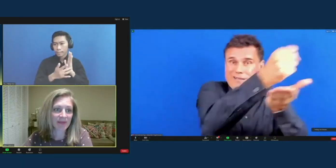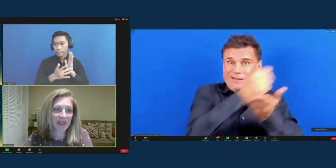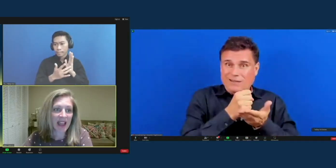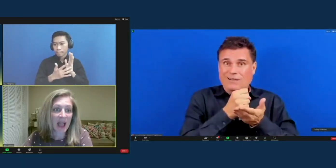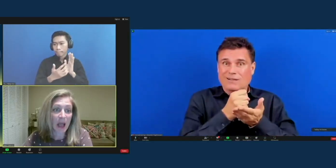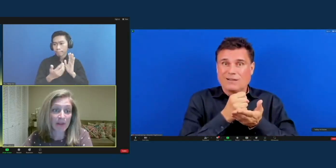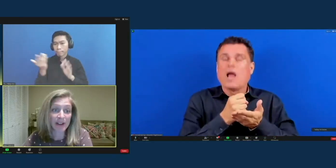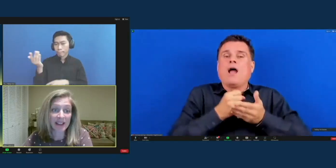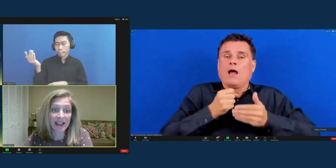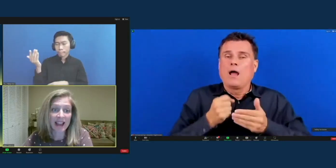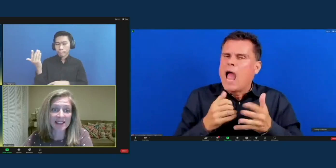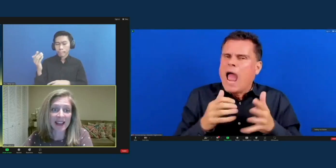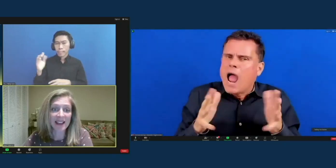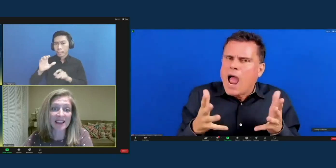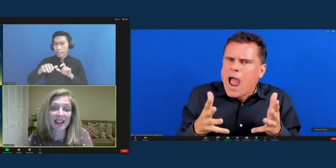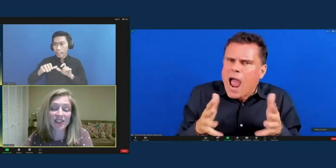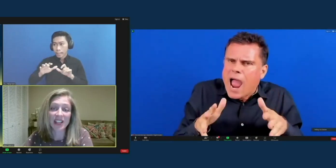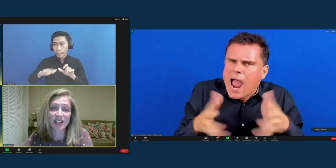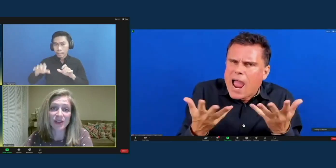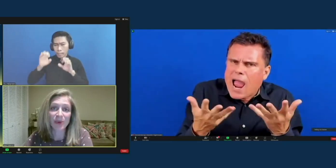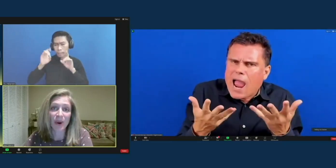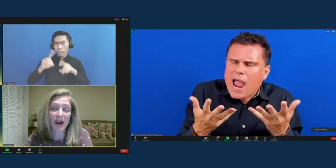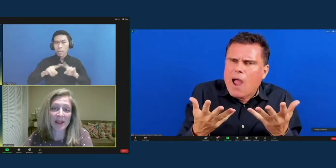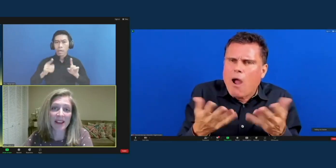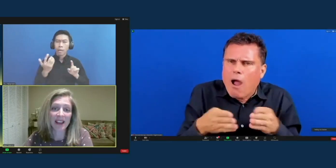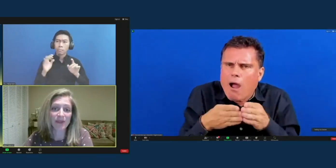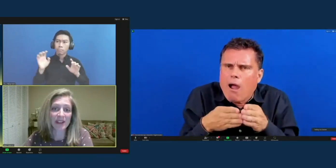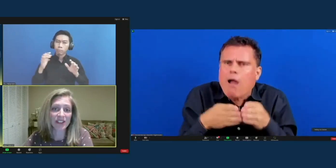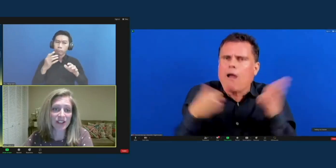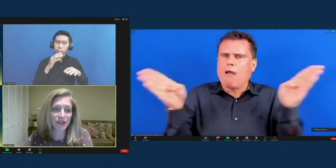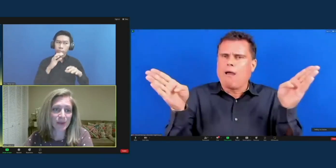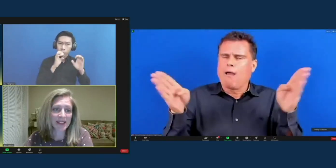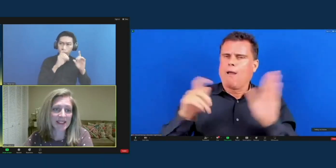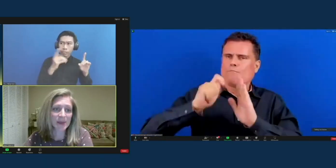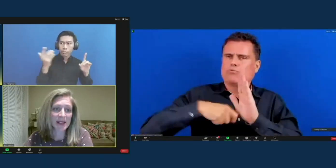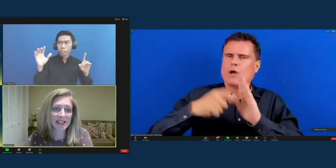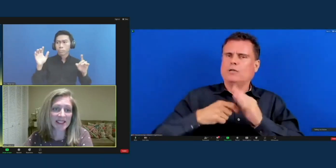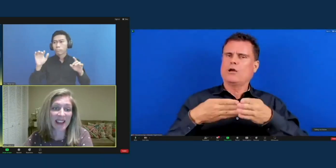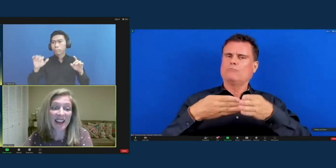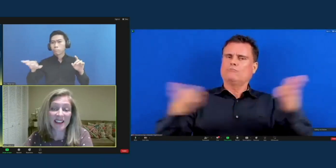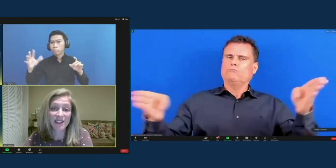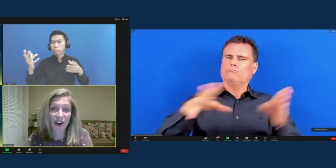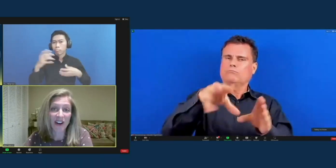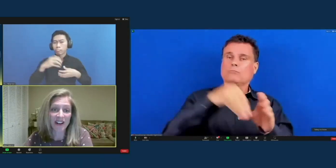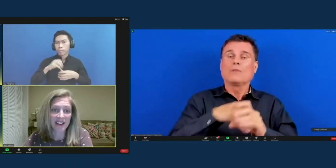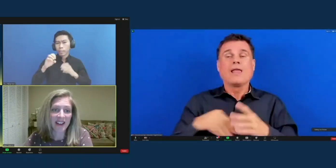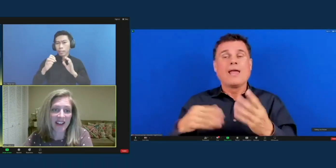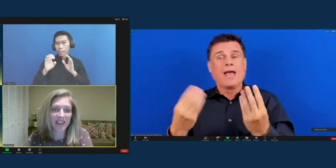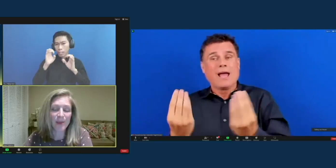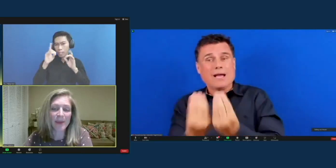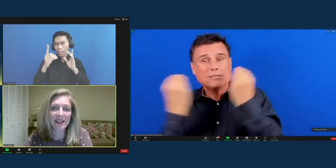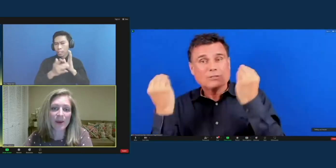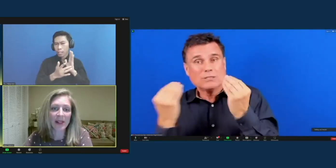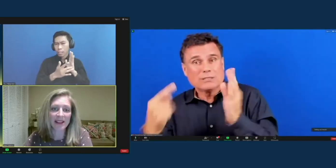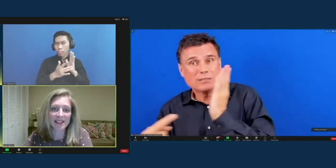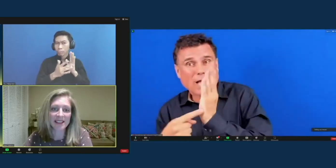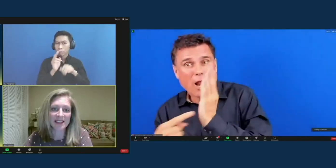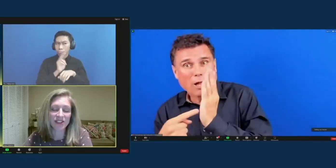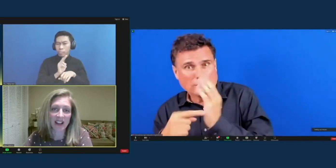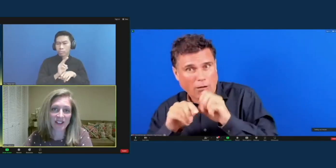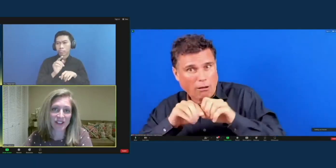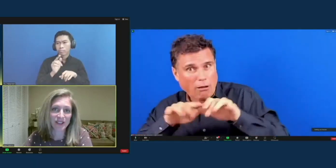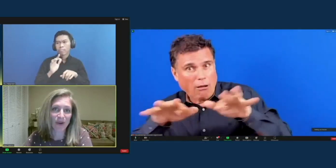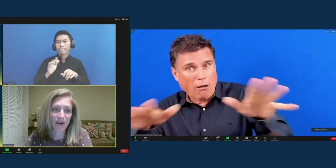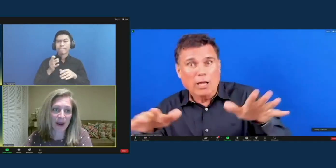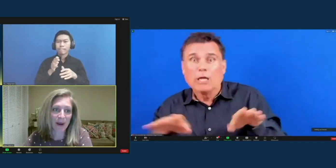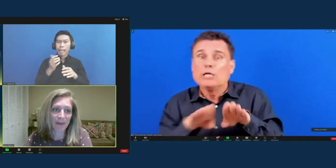education. However, getting EdTech into education programming and reaching children with disabilities is hard, and there are many complexities